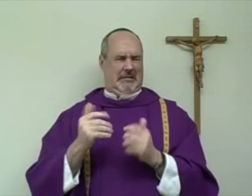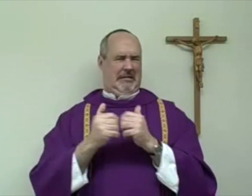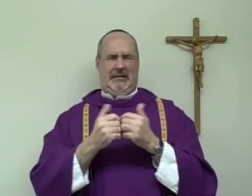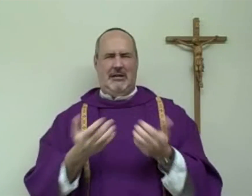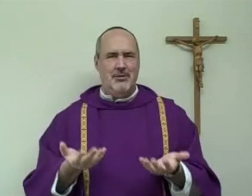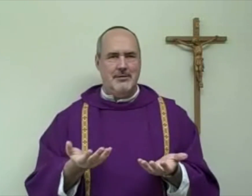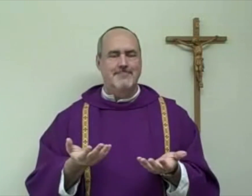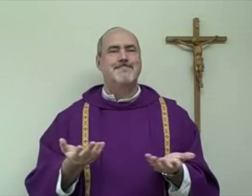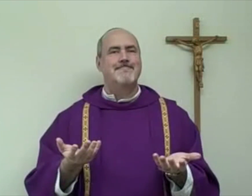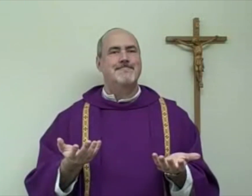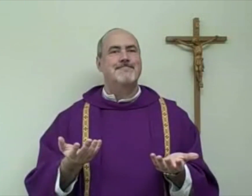Now fasting